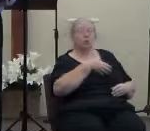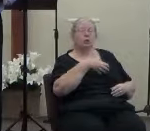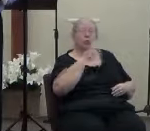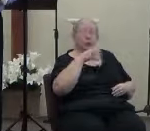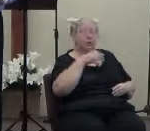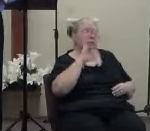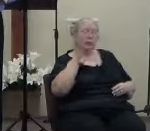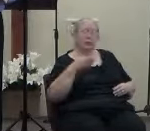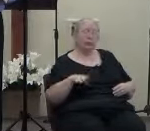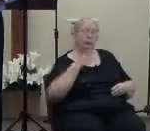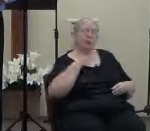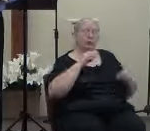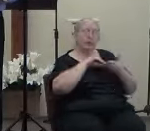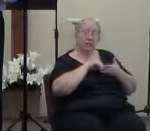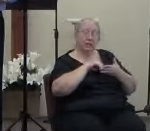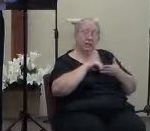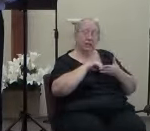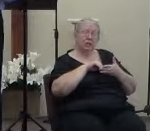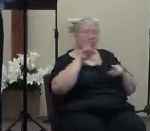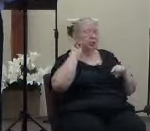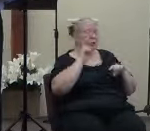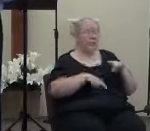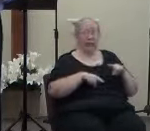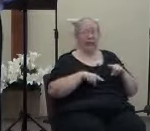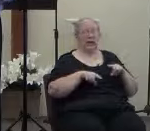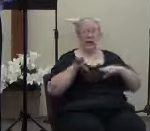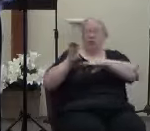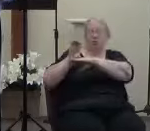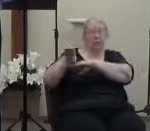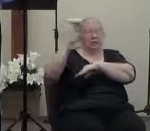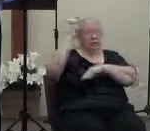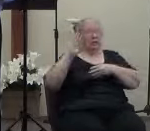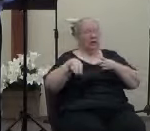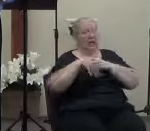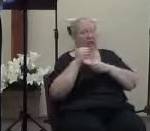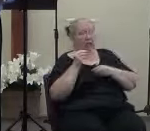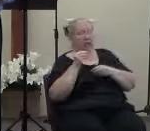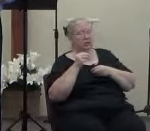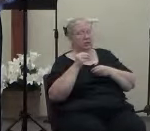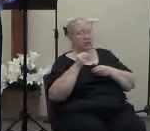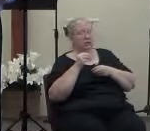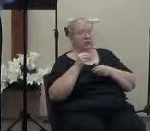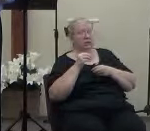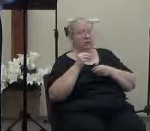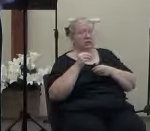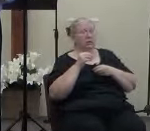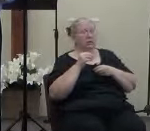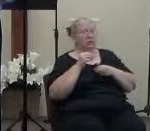You can't run God out. He's got so much for you, you can't run Him out.